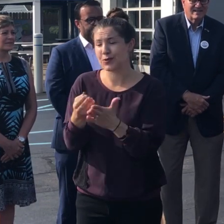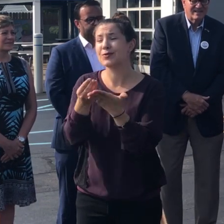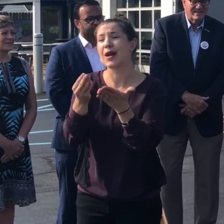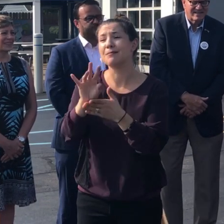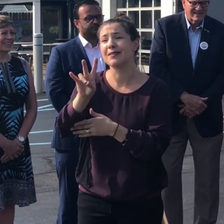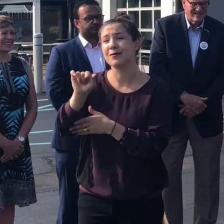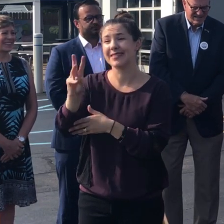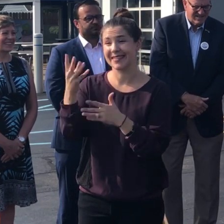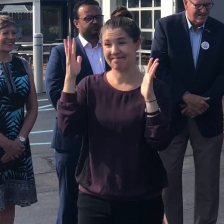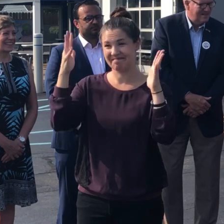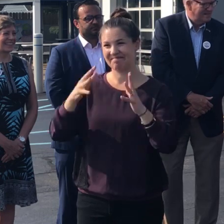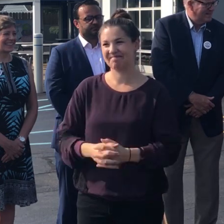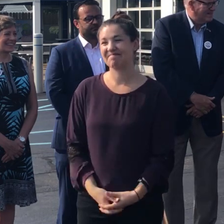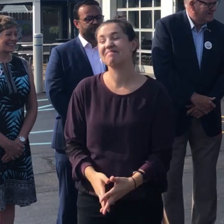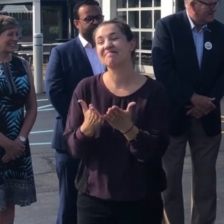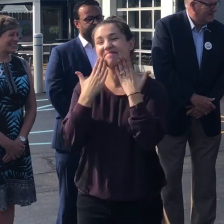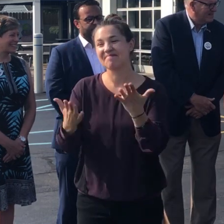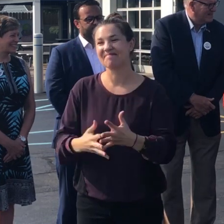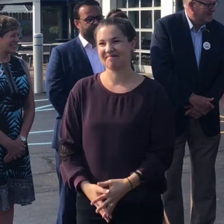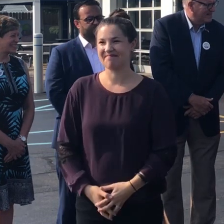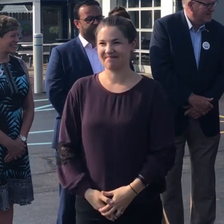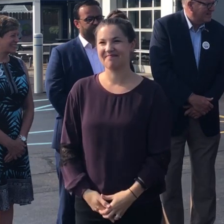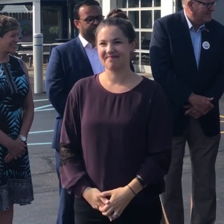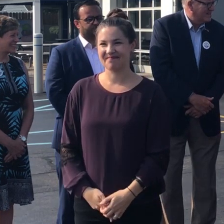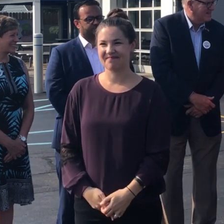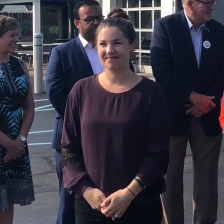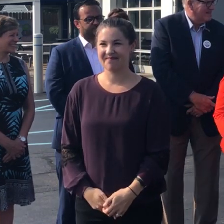716. Thank you.